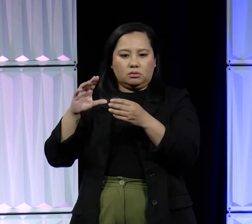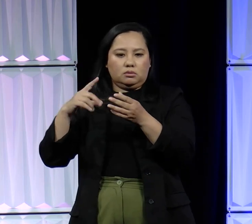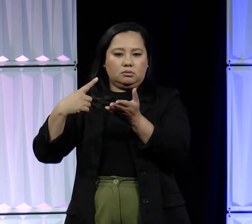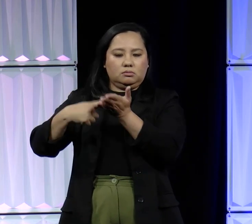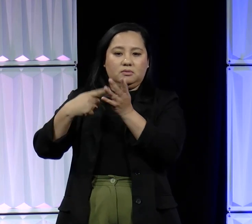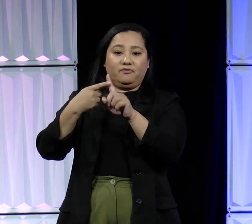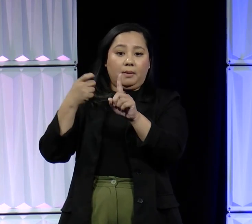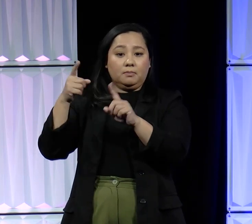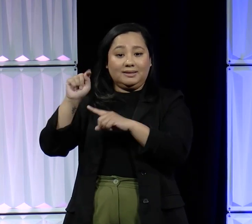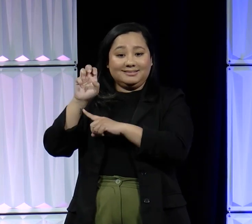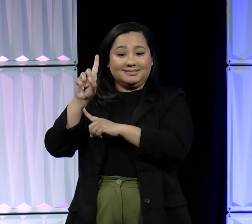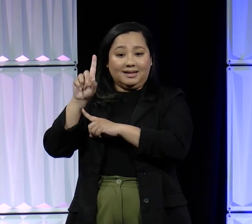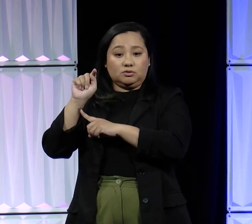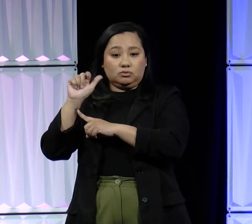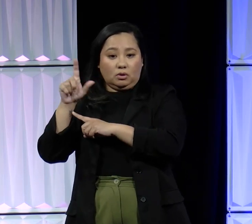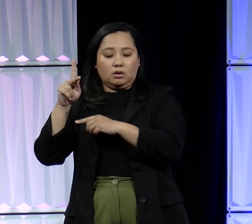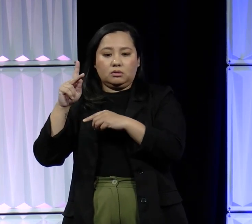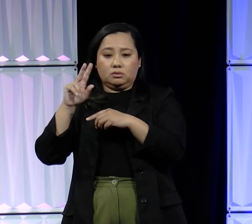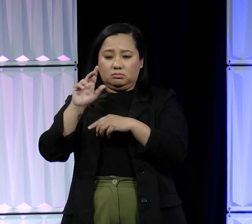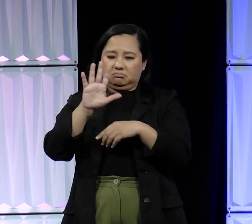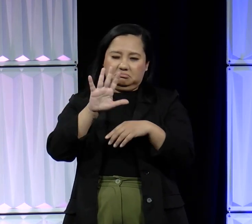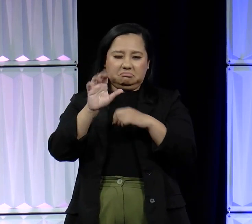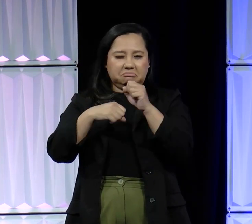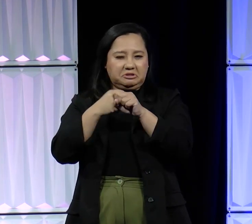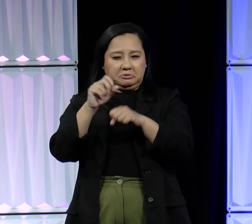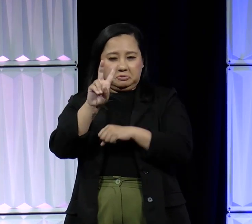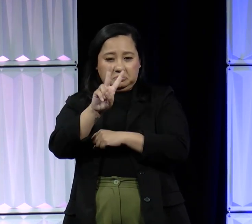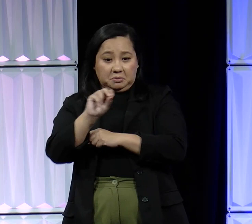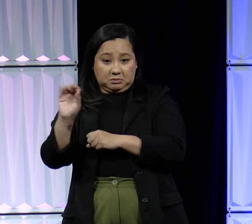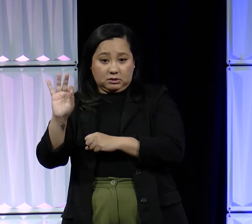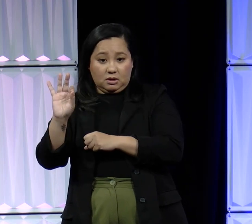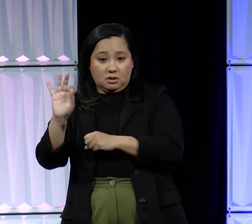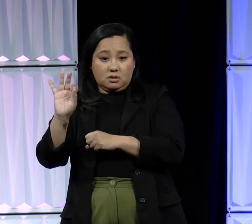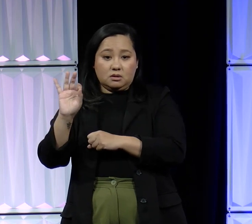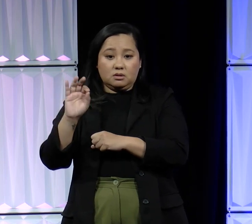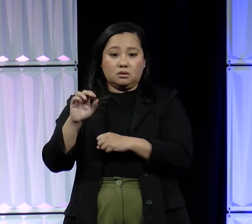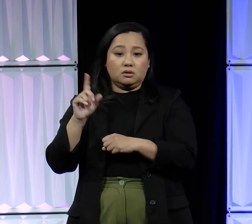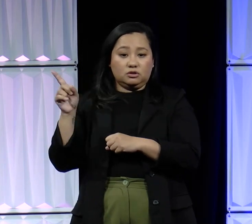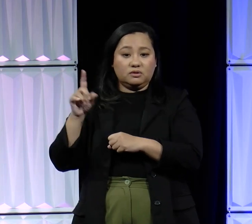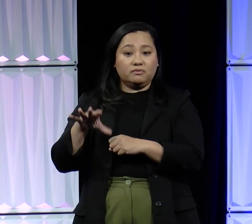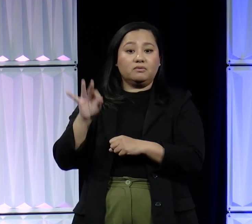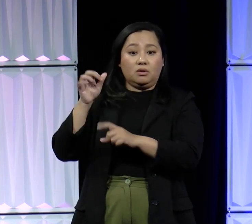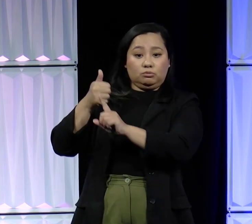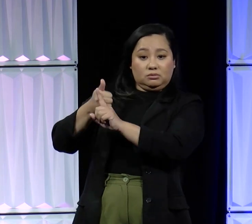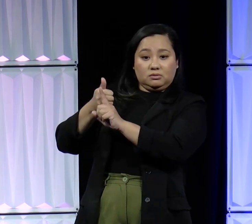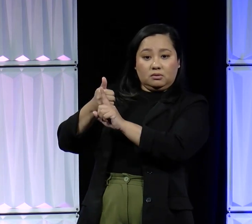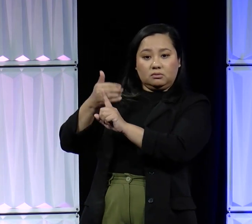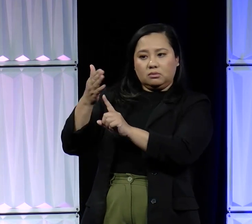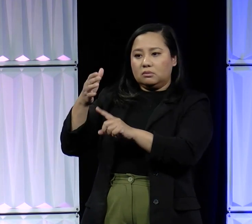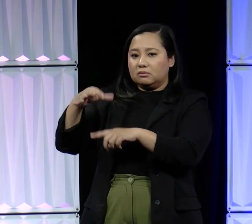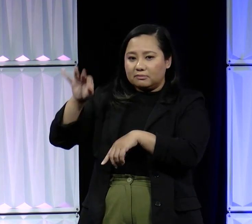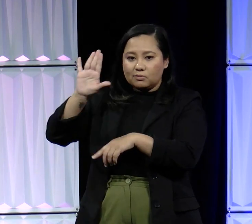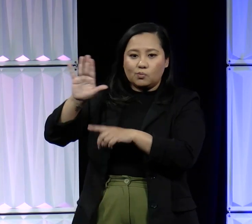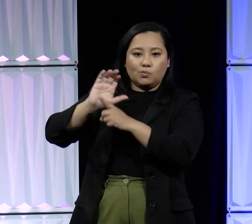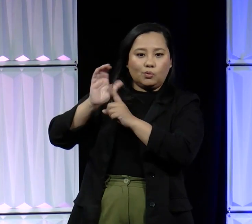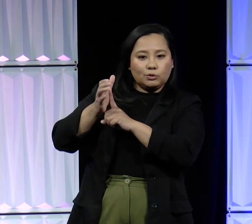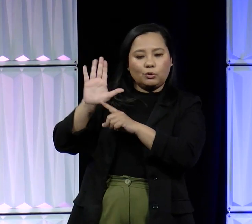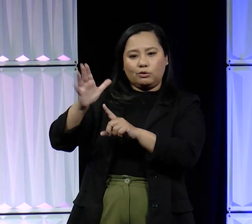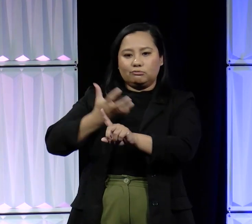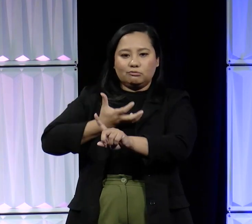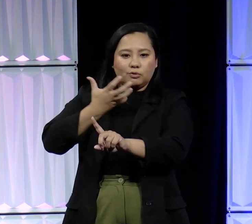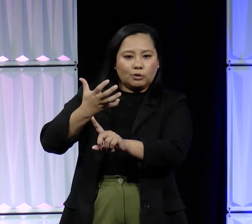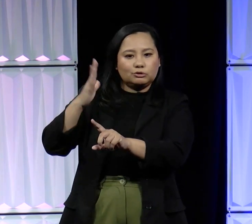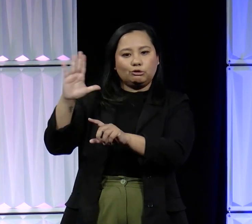talk, Adichie tells the story of how she found her authentic cultural voice as a strong Nigerian-born